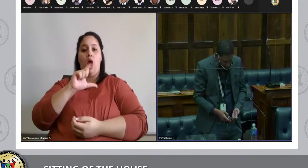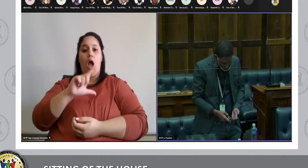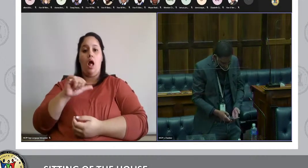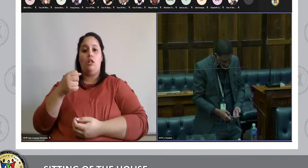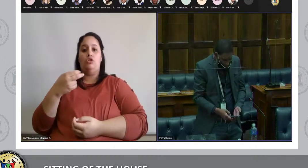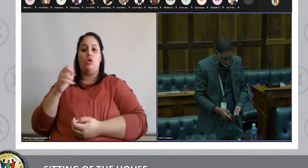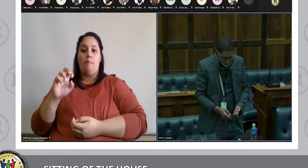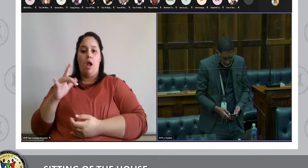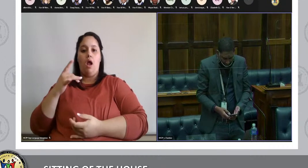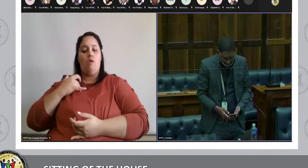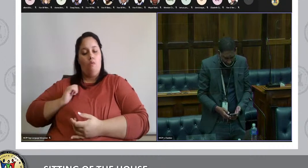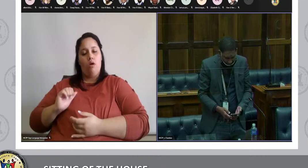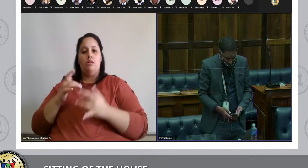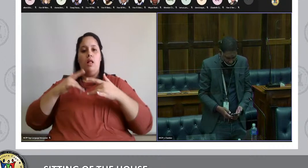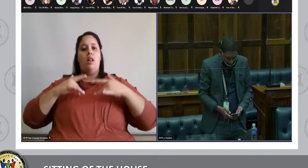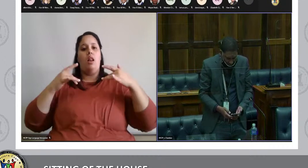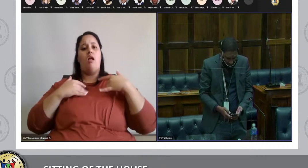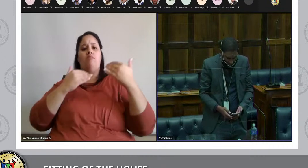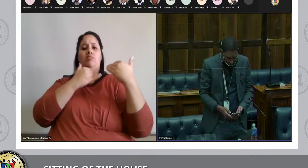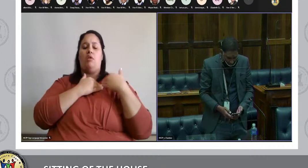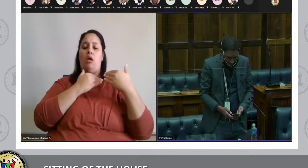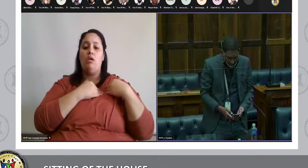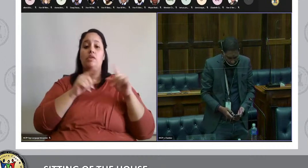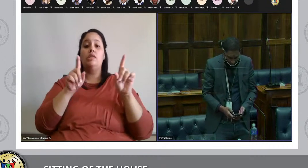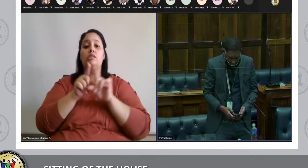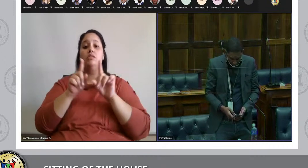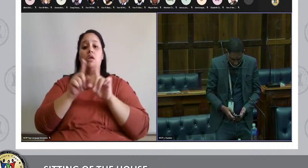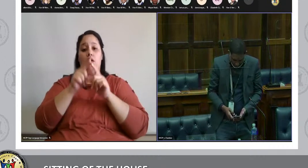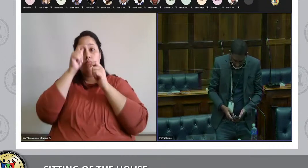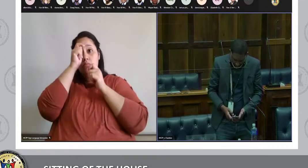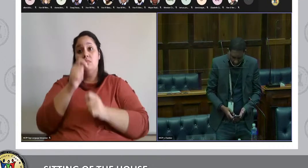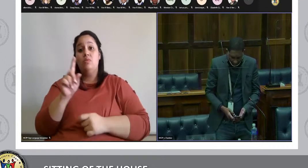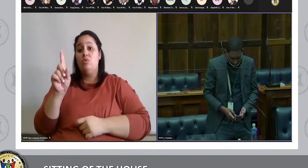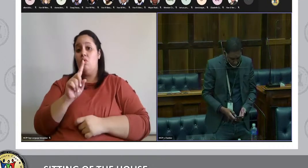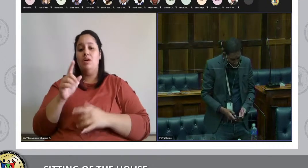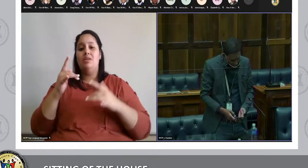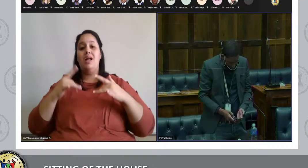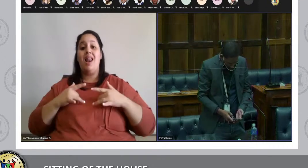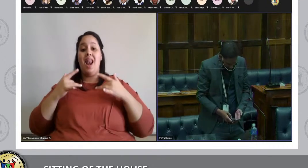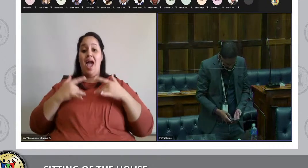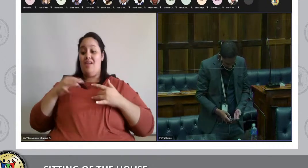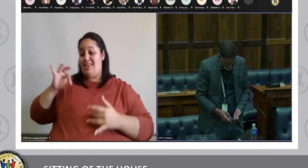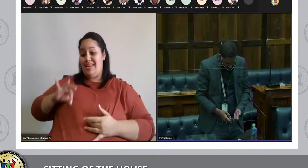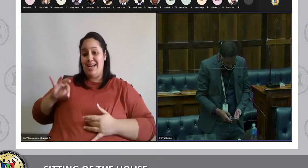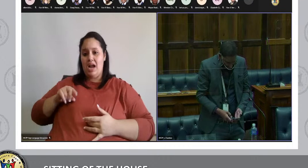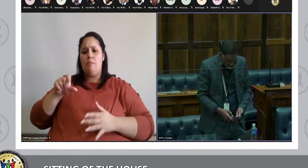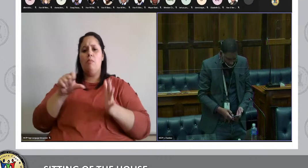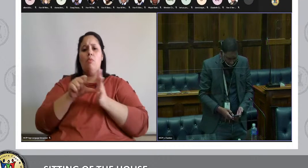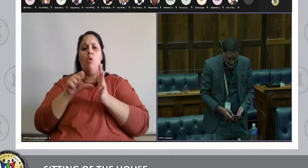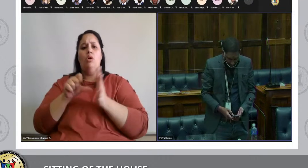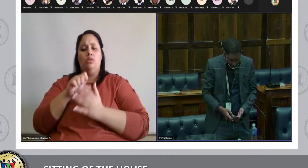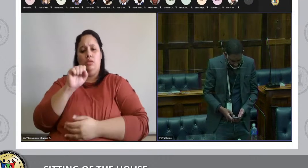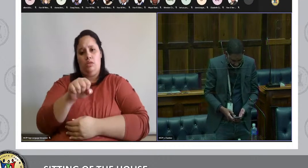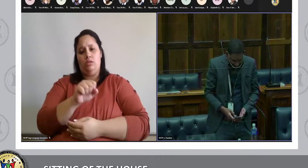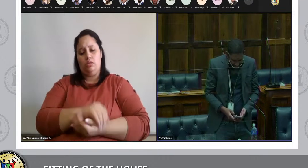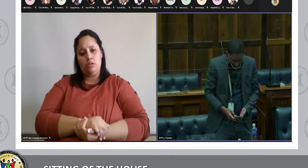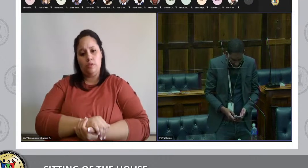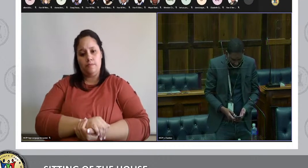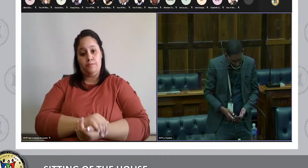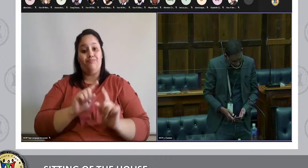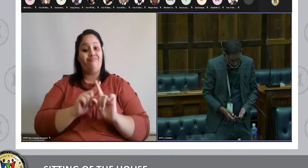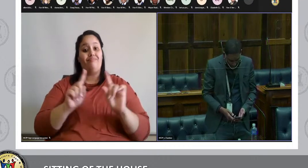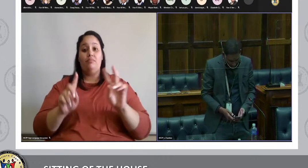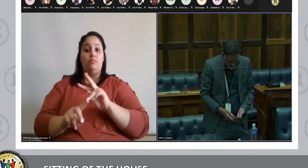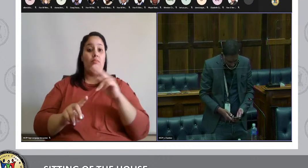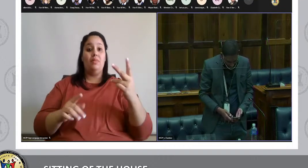lives and also recognizes that livelihoods are important, but lives